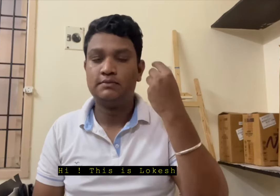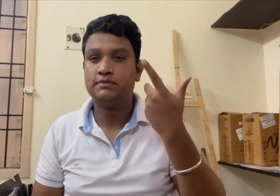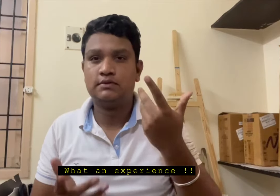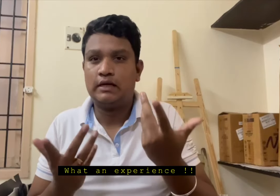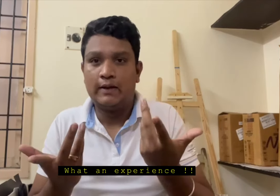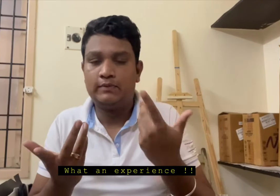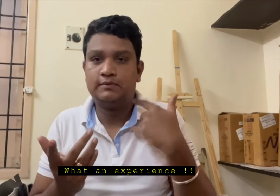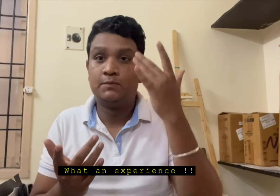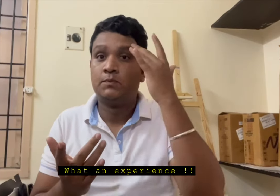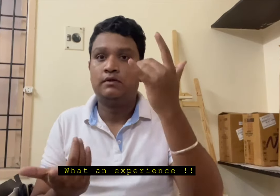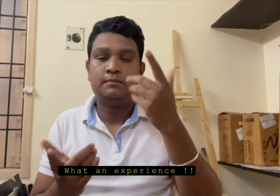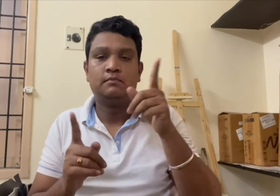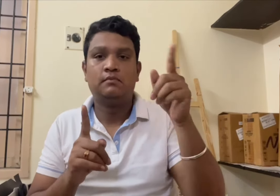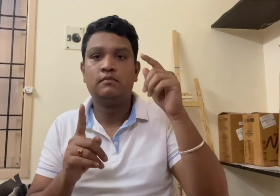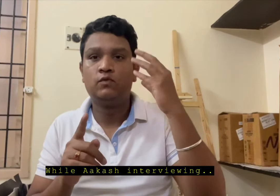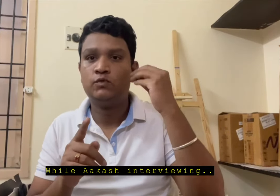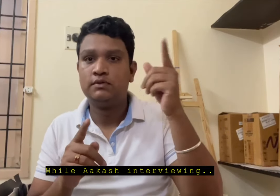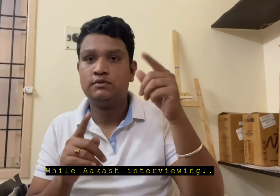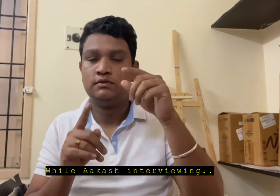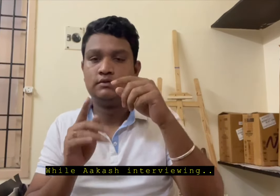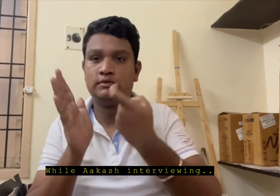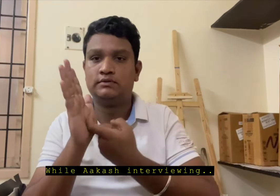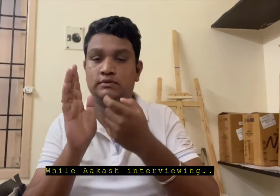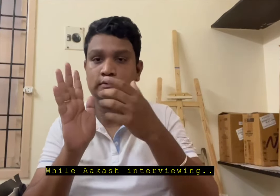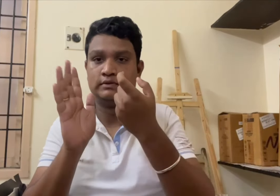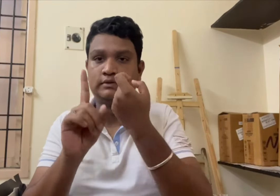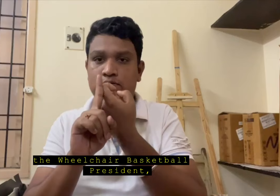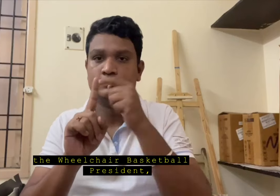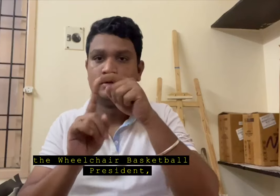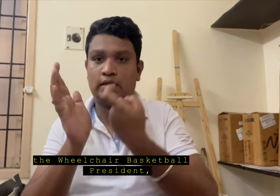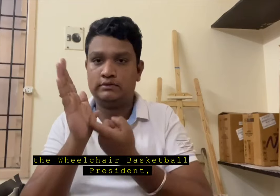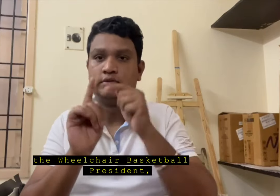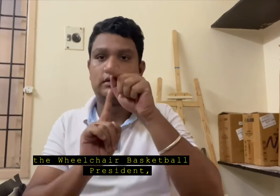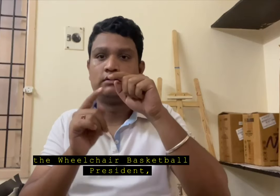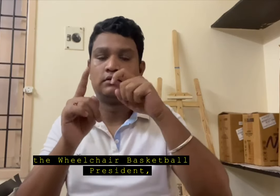Lokesh. What an experience. While Akash interviewing the wheelchair basketball president,